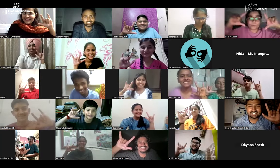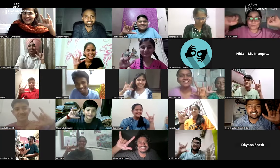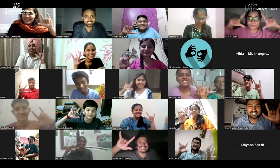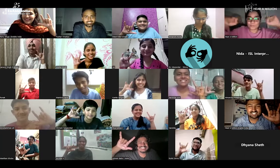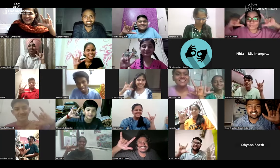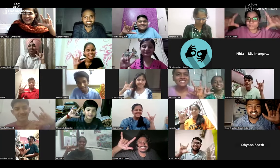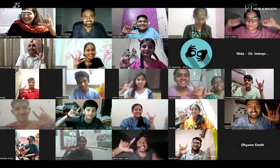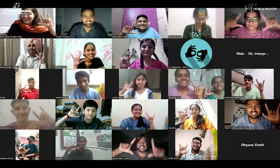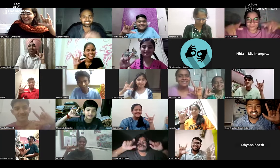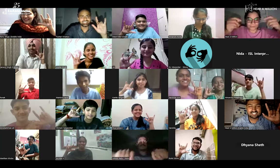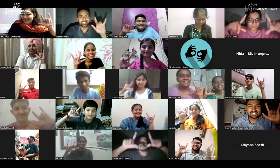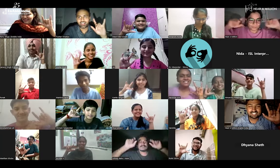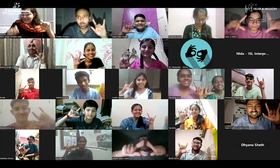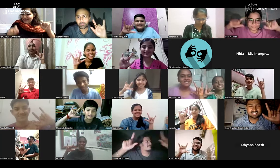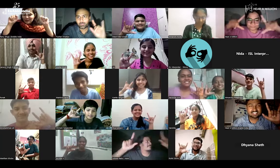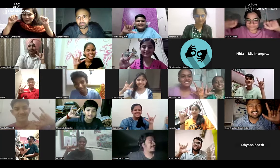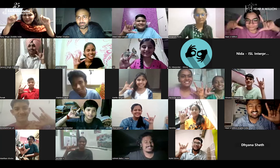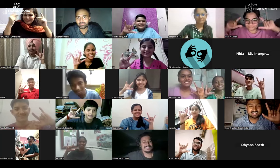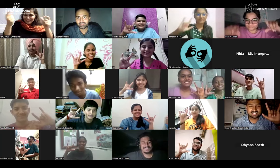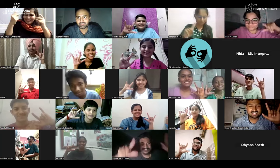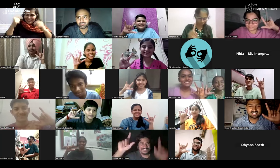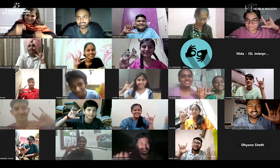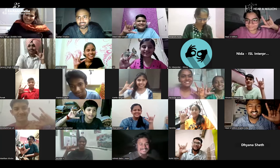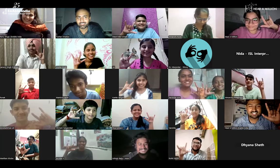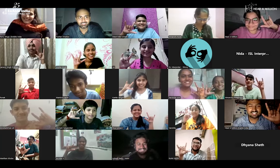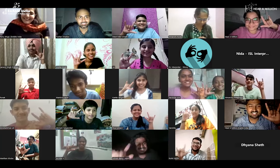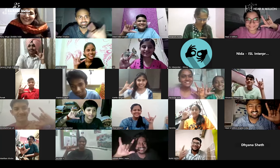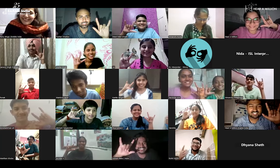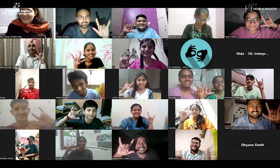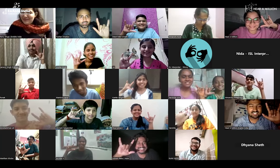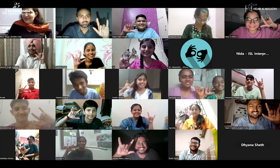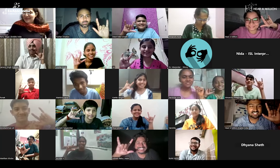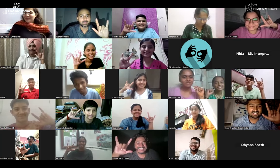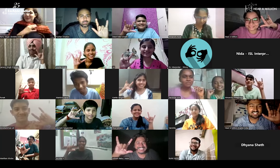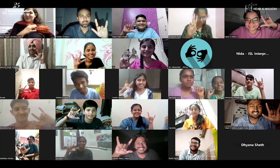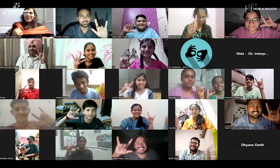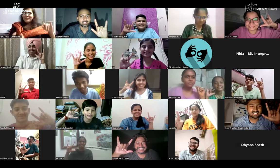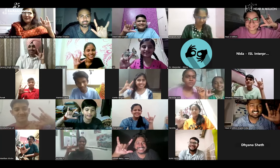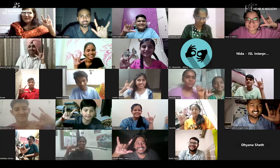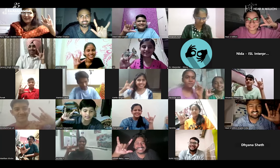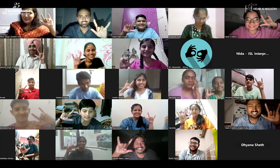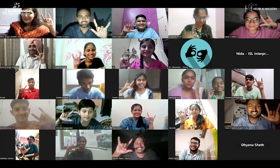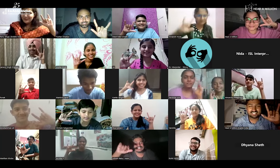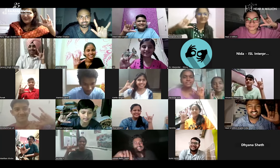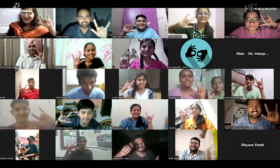them. They give me a very positive thing, and the thing that was at the back of my mind that goes away.